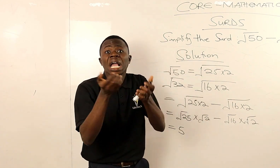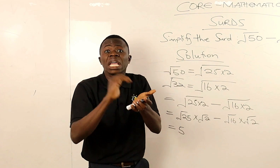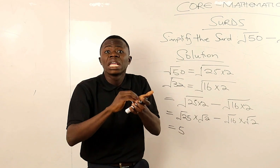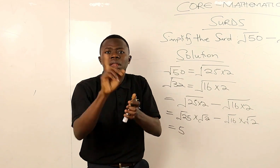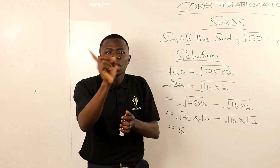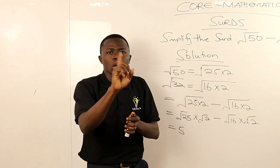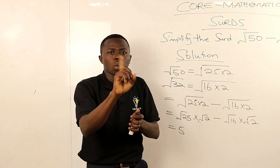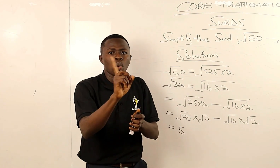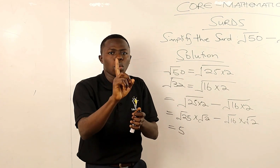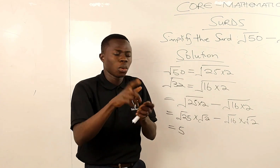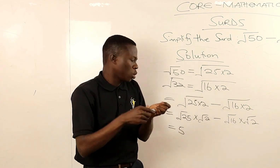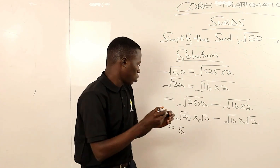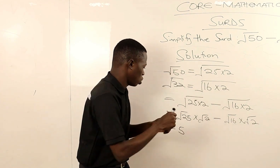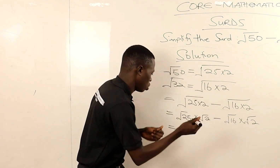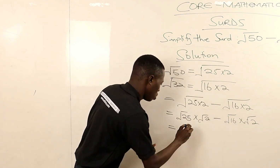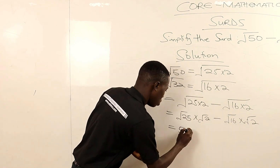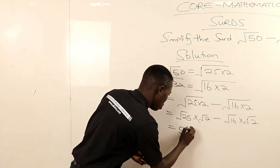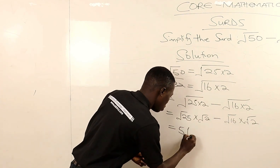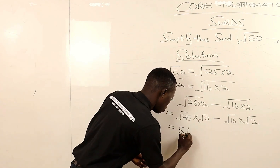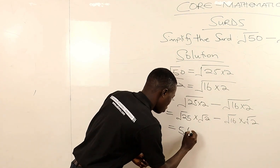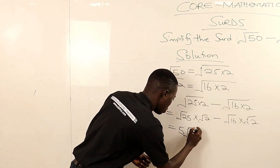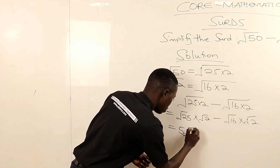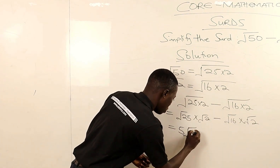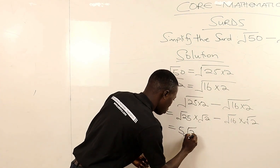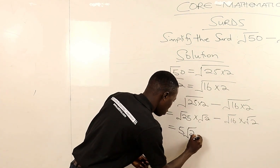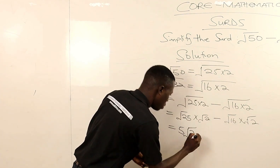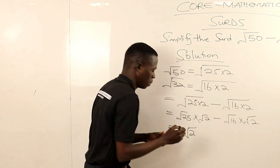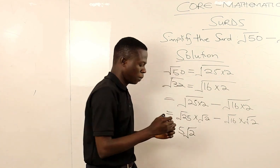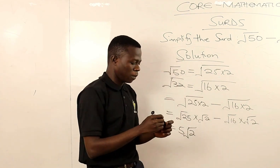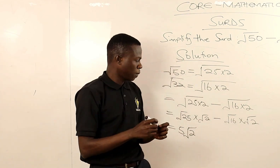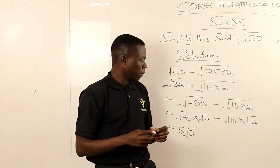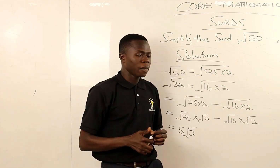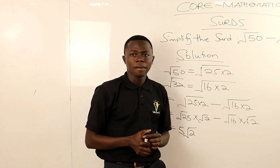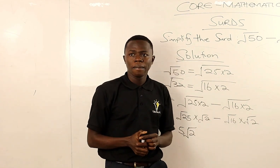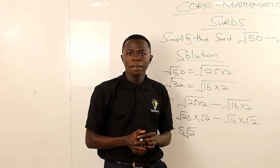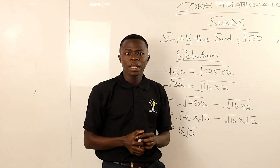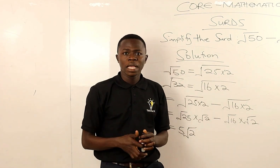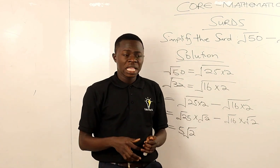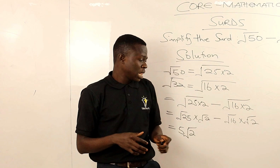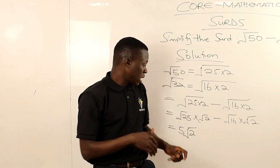Then we just multiply by its square root of 2, because square root of 2 is not a perfect square, or 2 is not a perfect square.